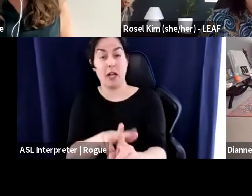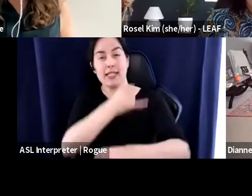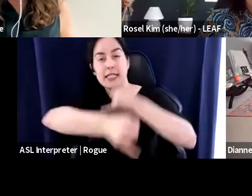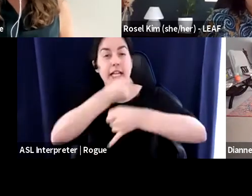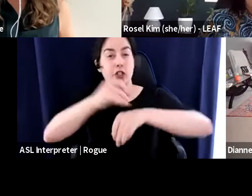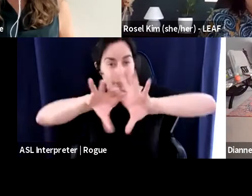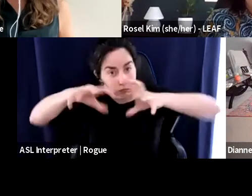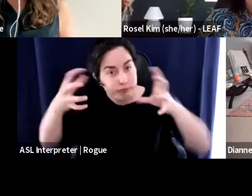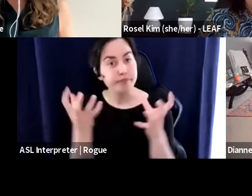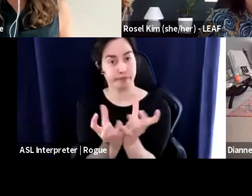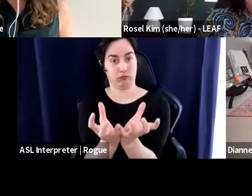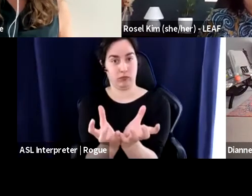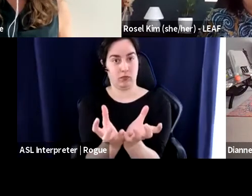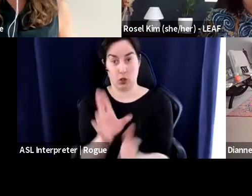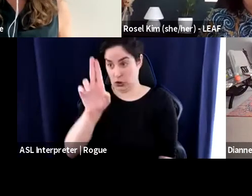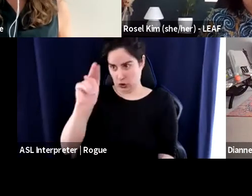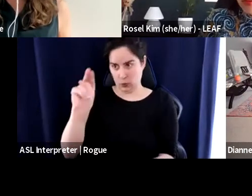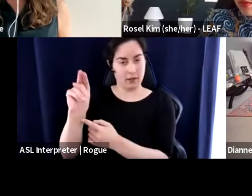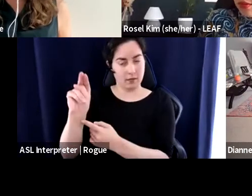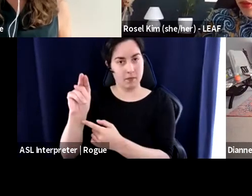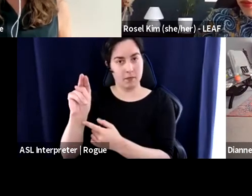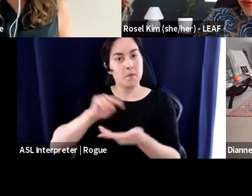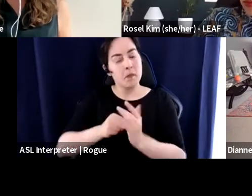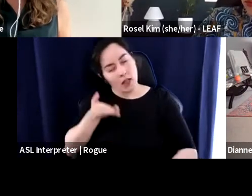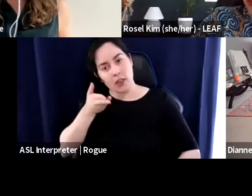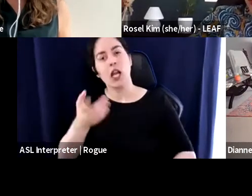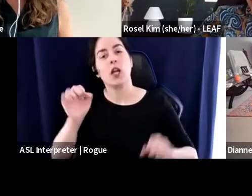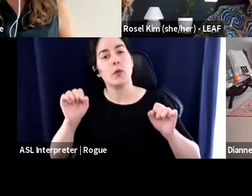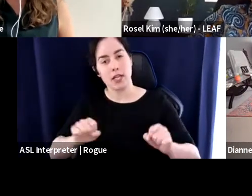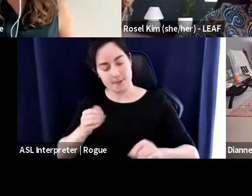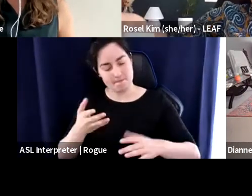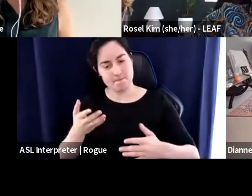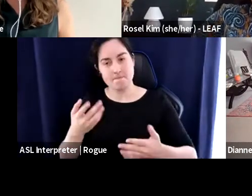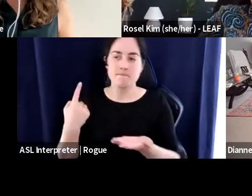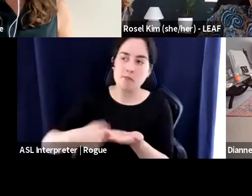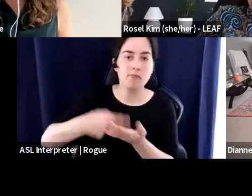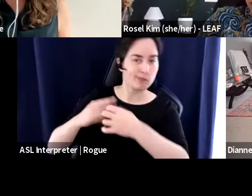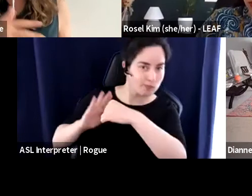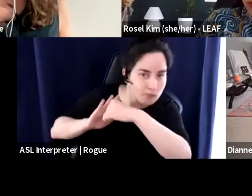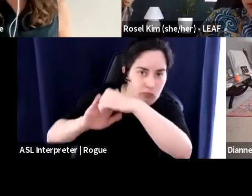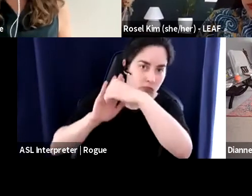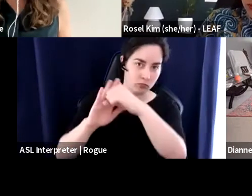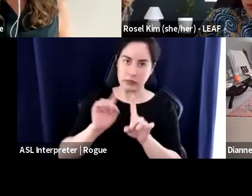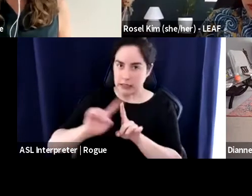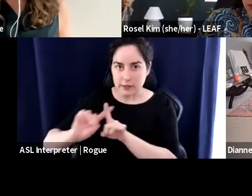where we need to raise, all of these issues about